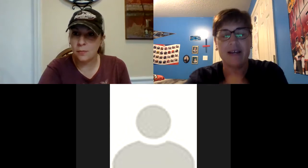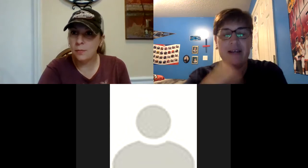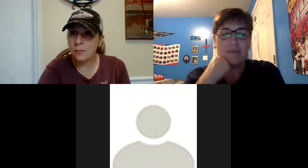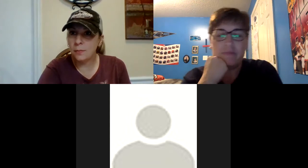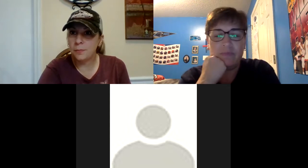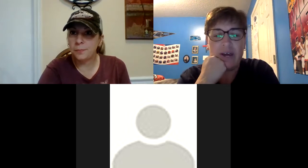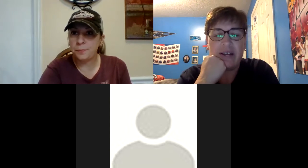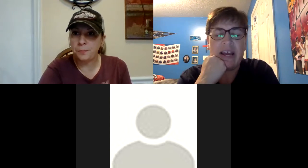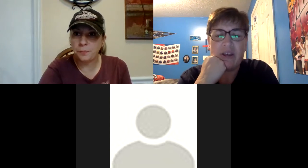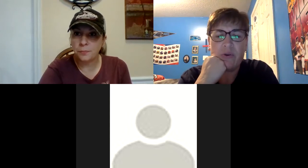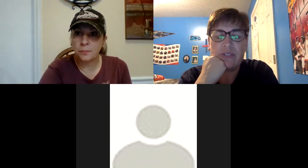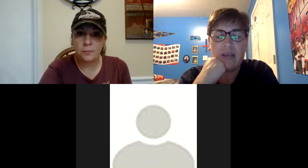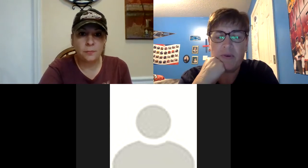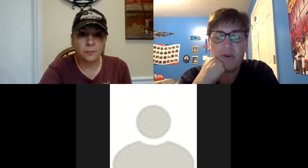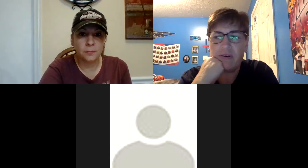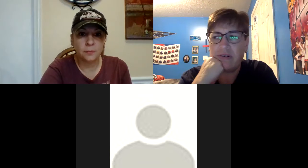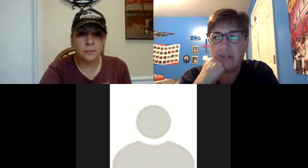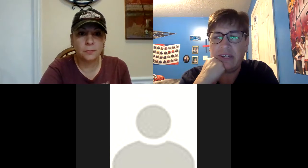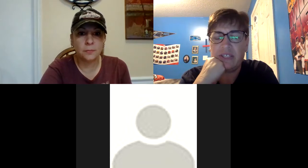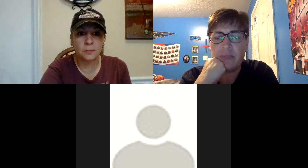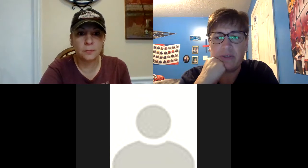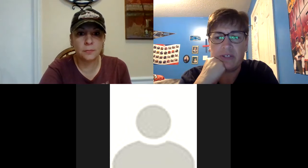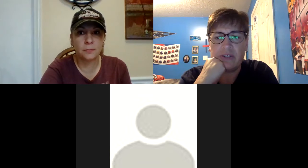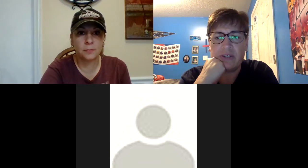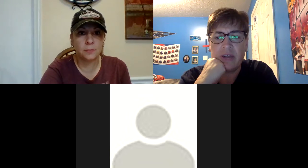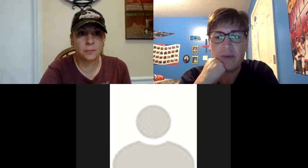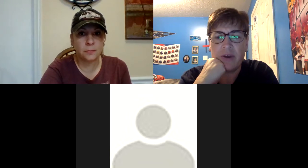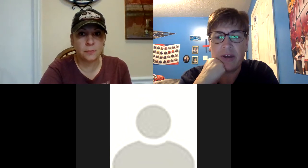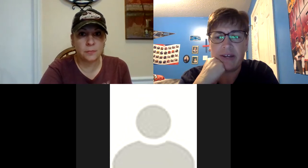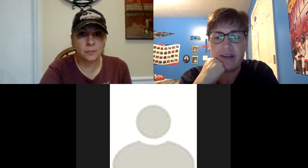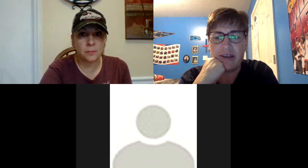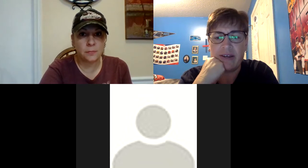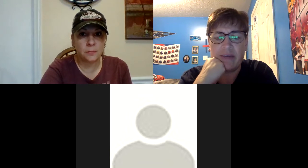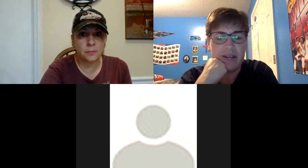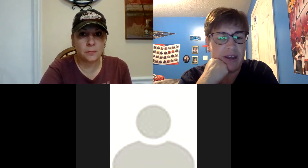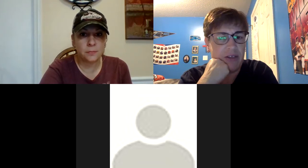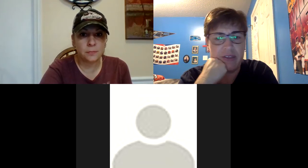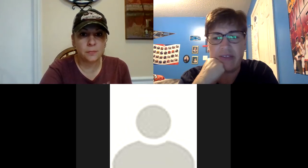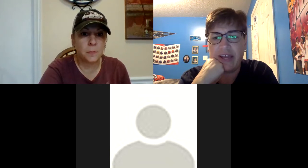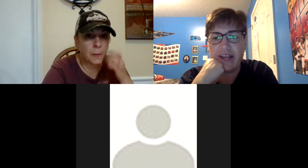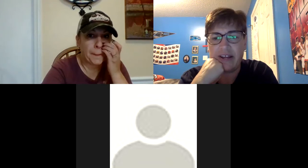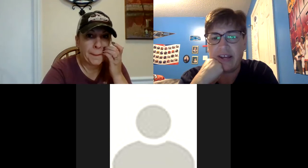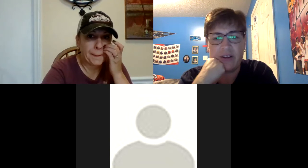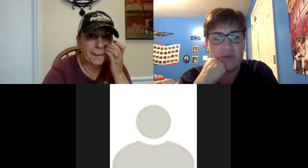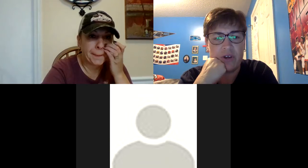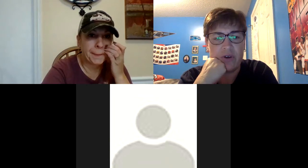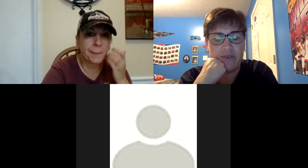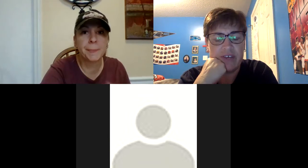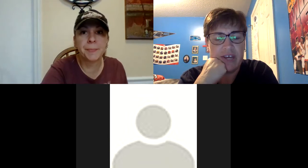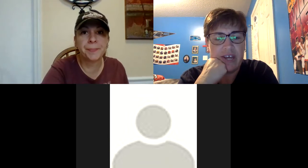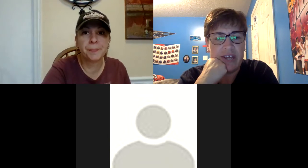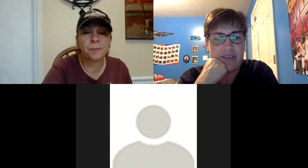right. Well, I know summer is supposed to come on, and other than that, I don't